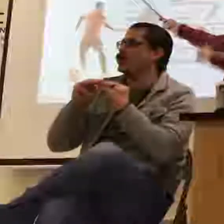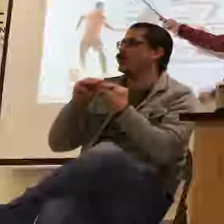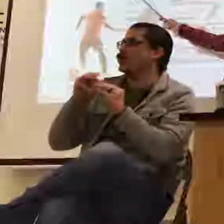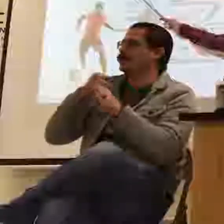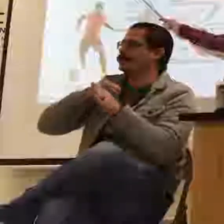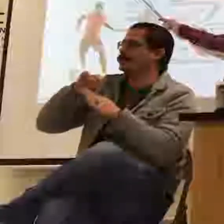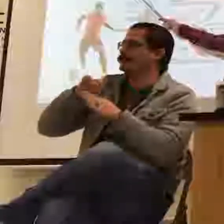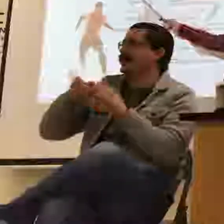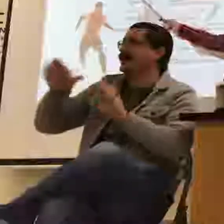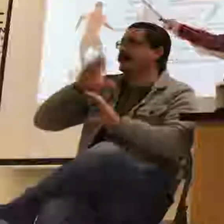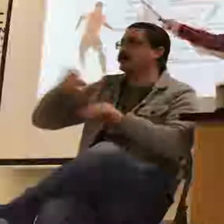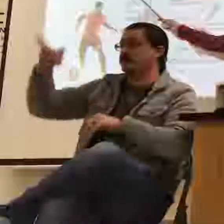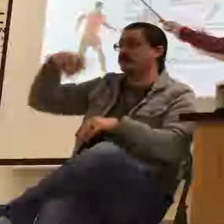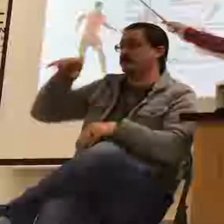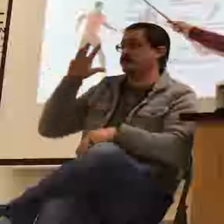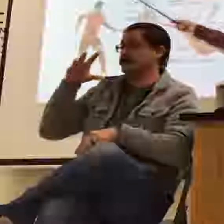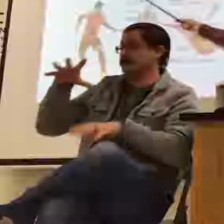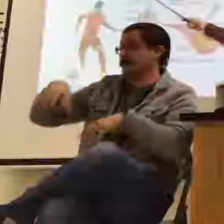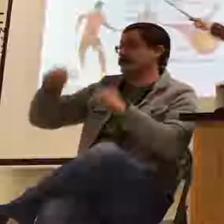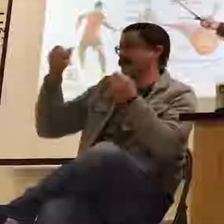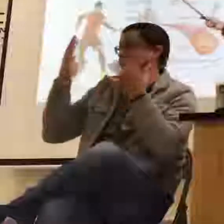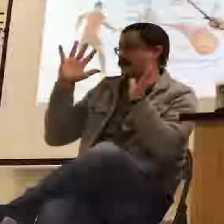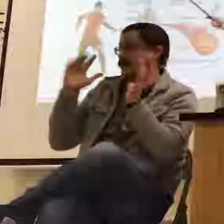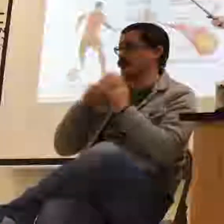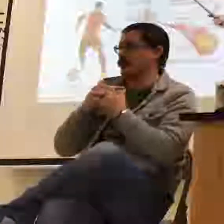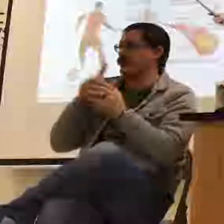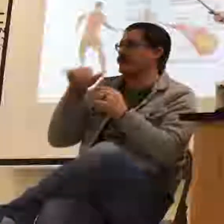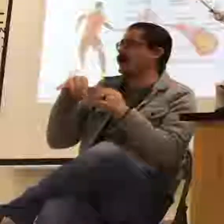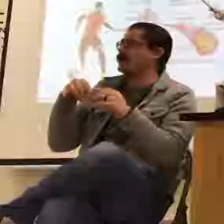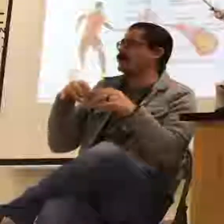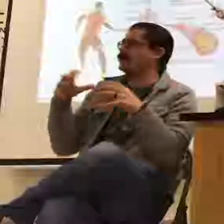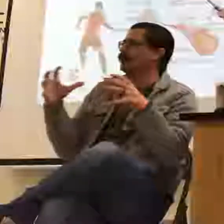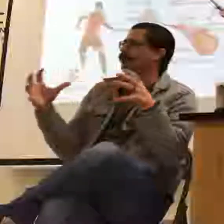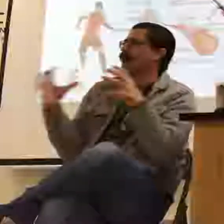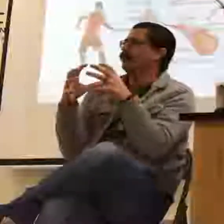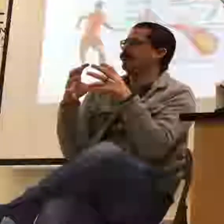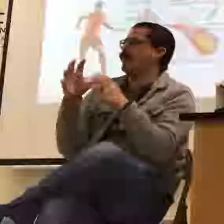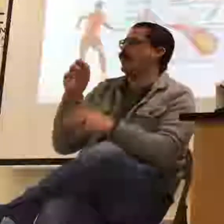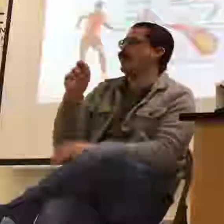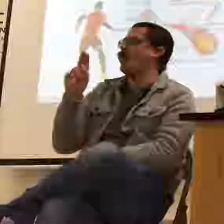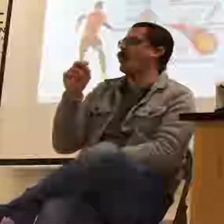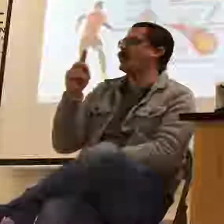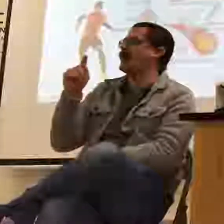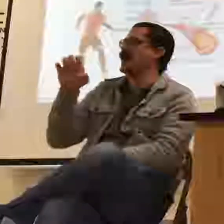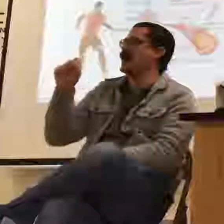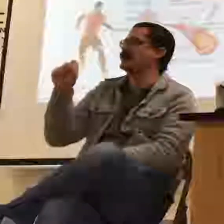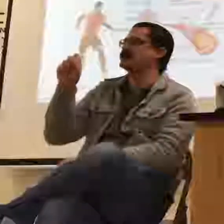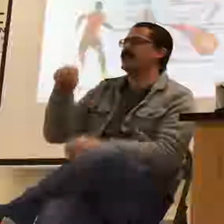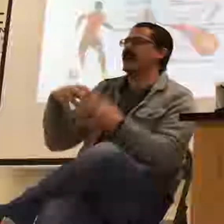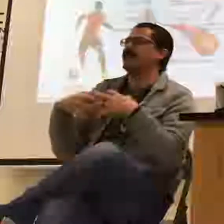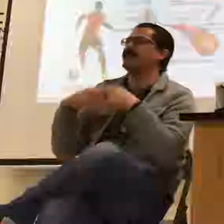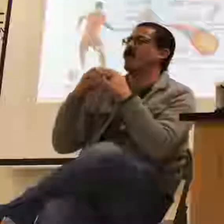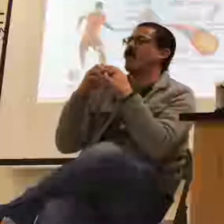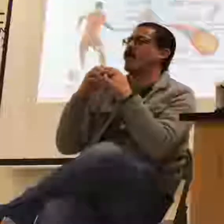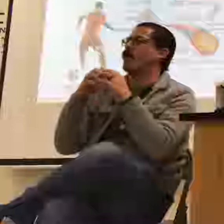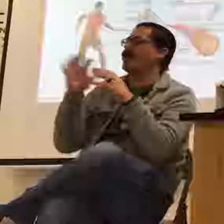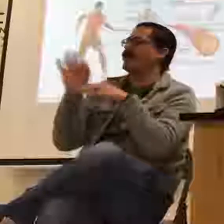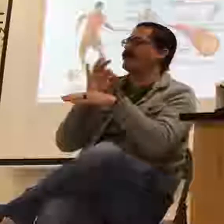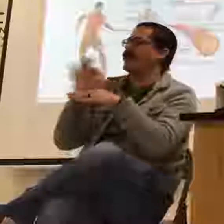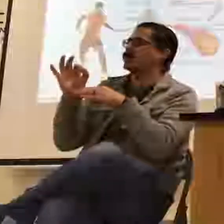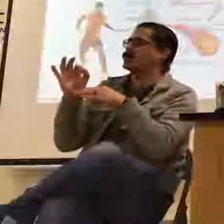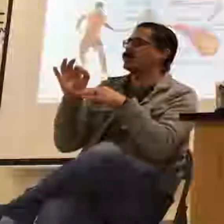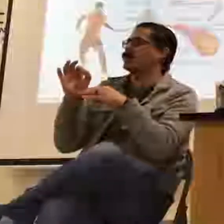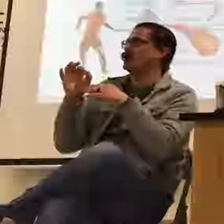took, okay? And then those things can form like little organelles that can form the